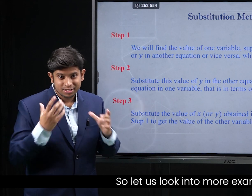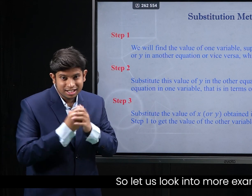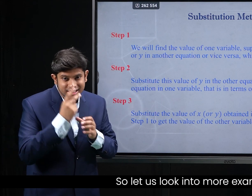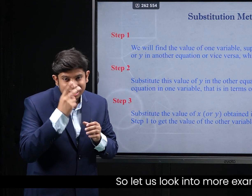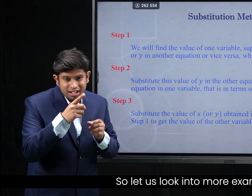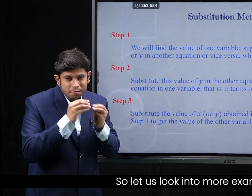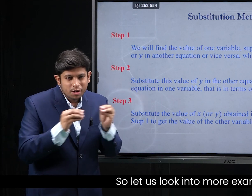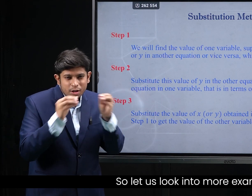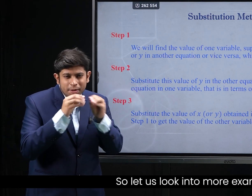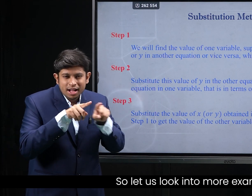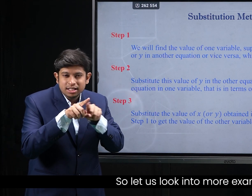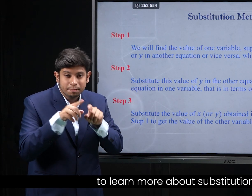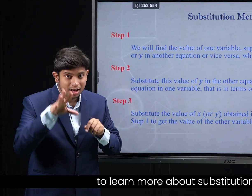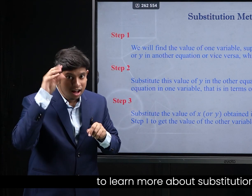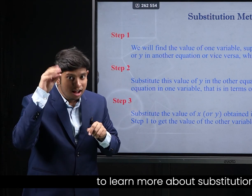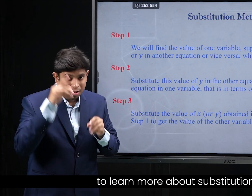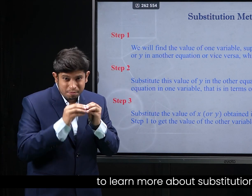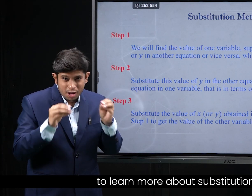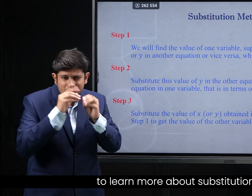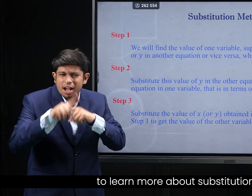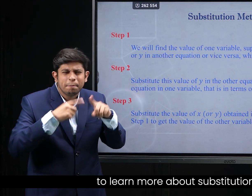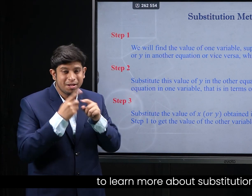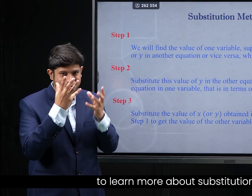Let us look into more examples to learn more about substitution method.